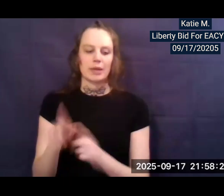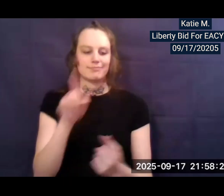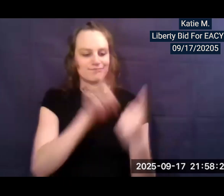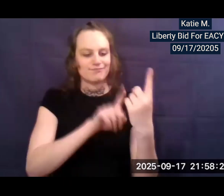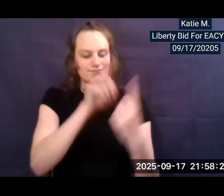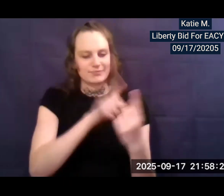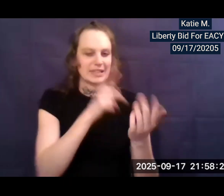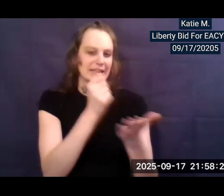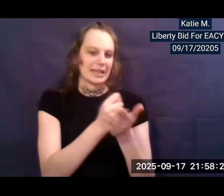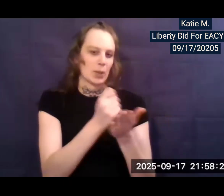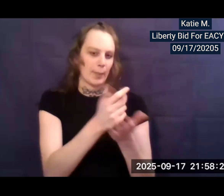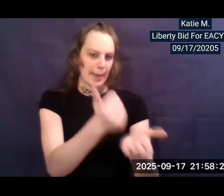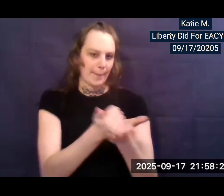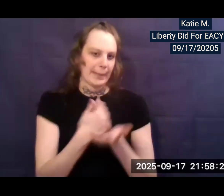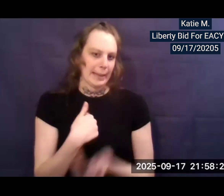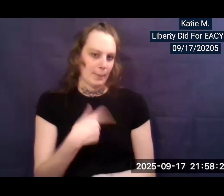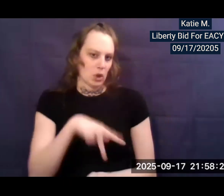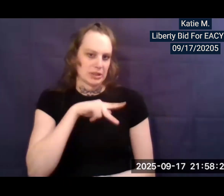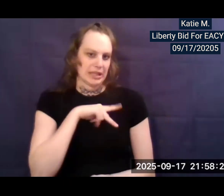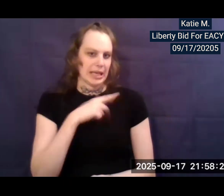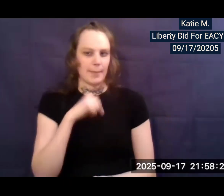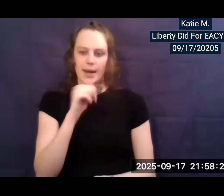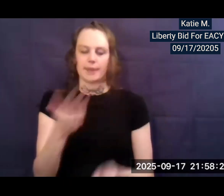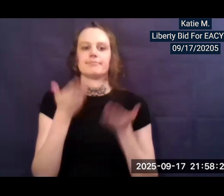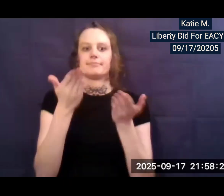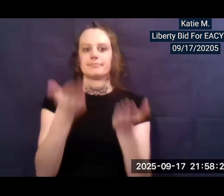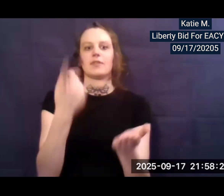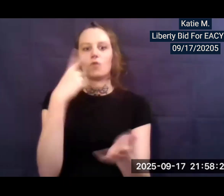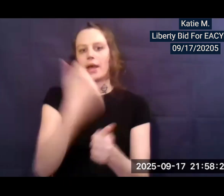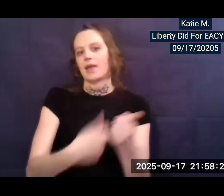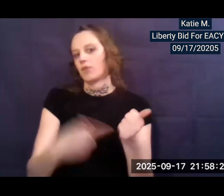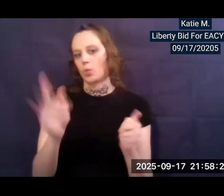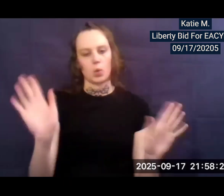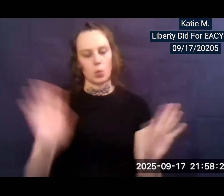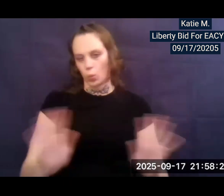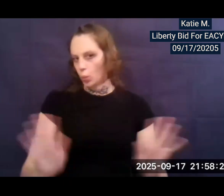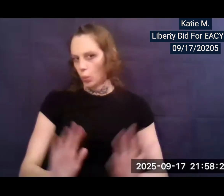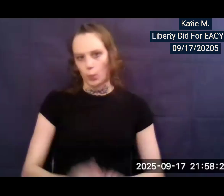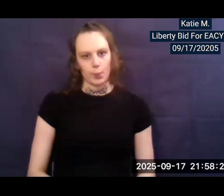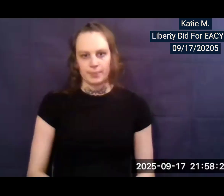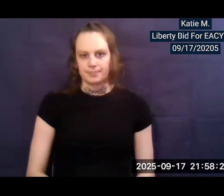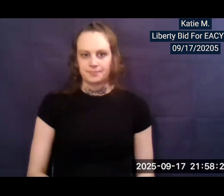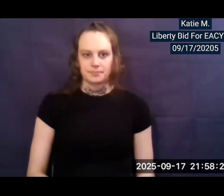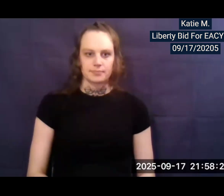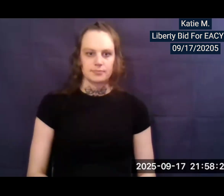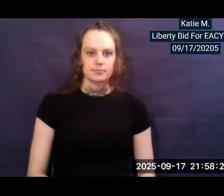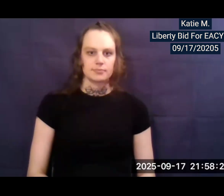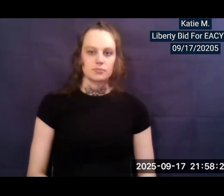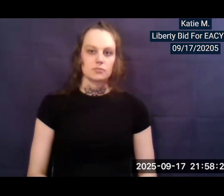for me personally. I'm not suggesting that everyone does their own thing. So yeah.